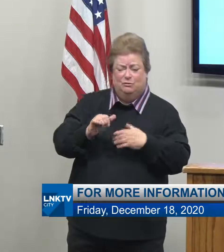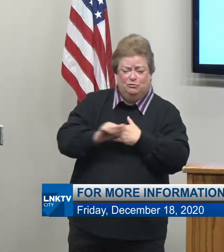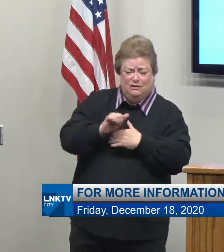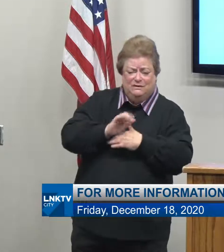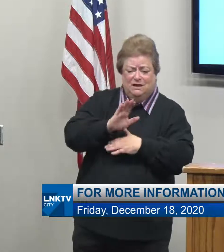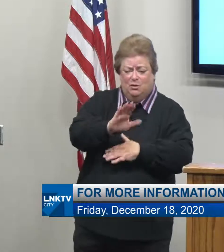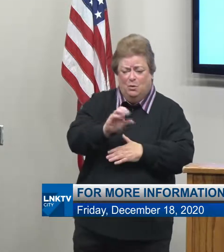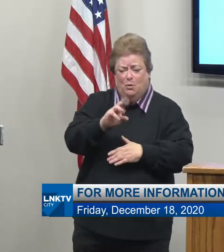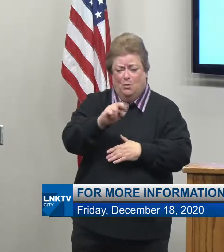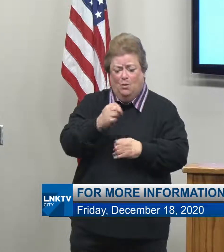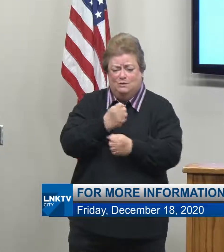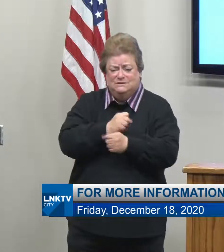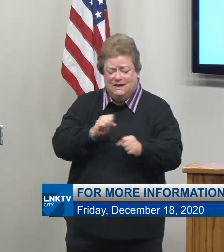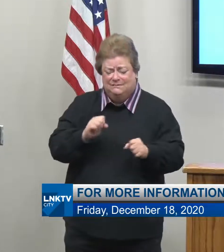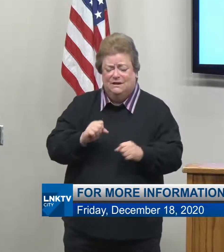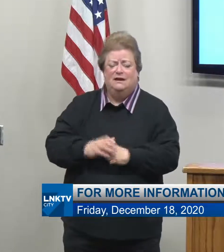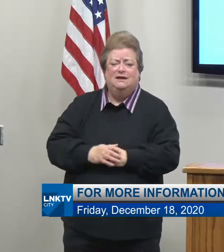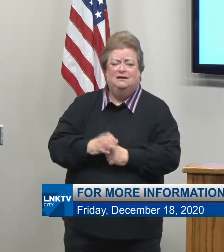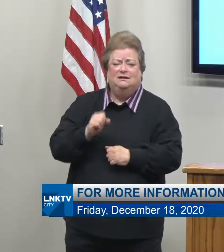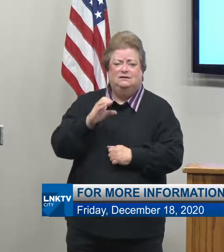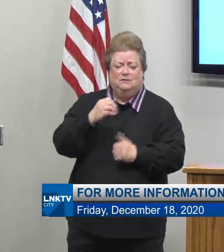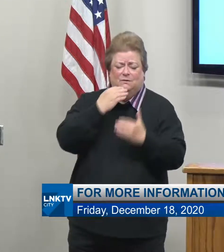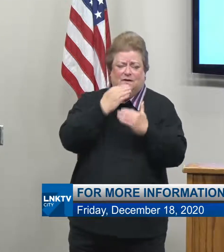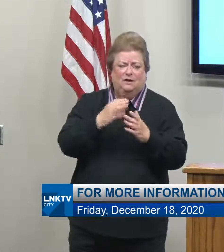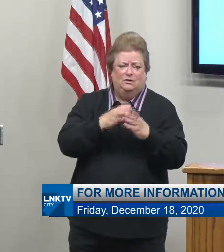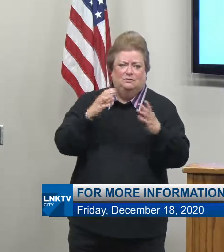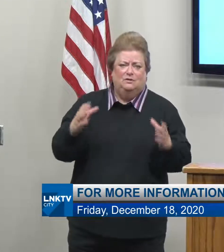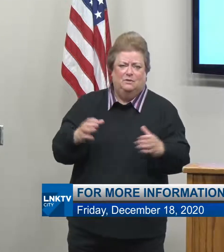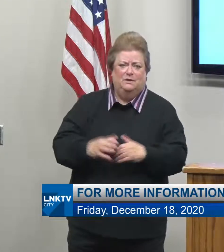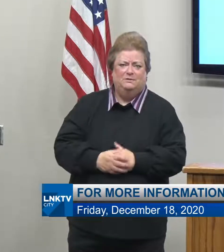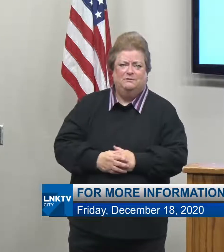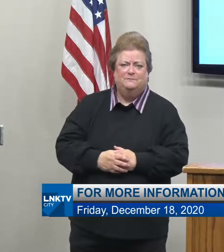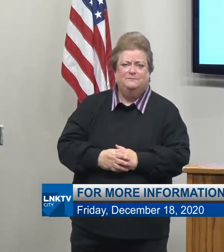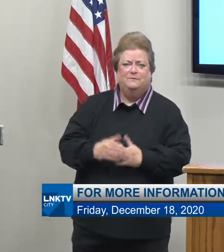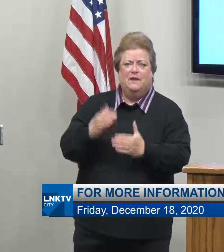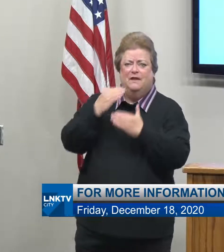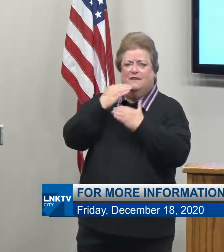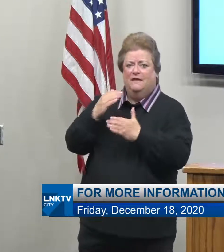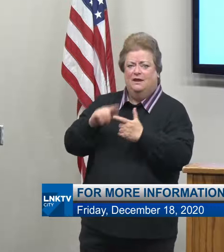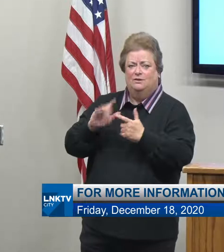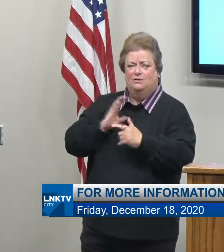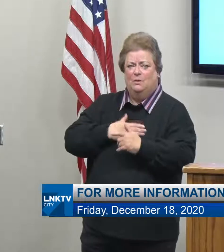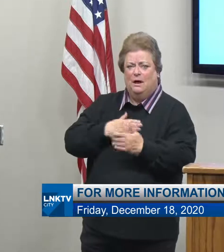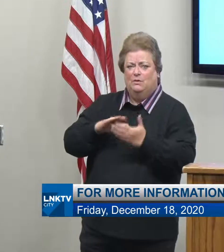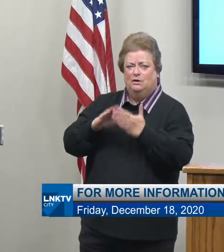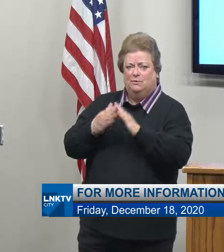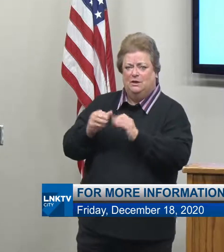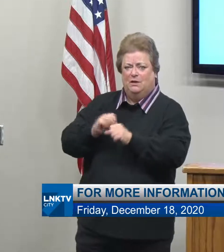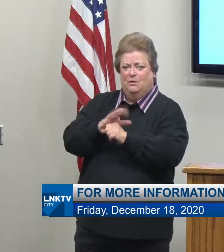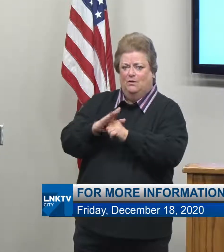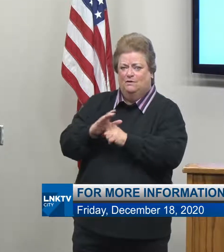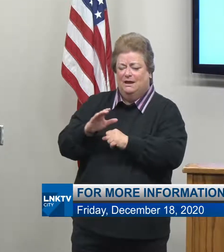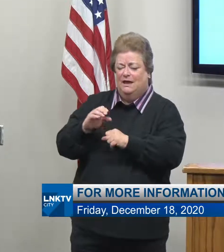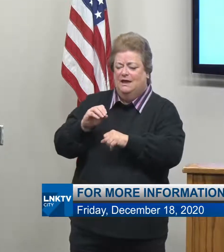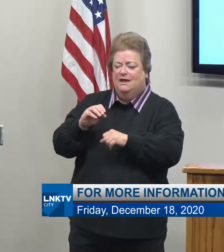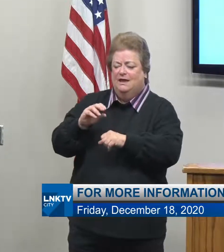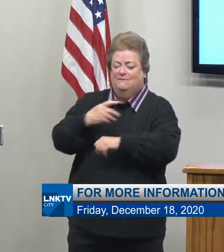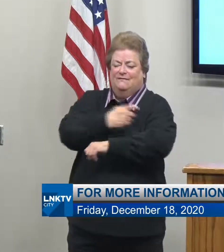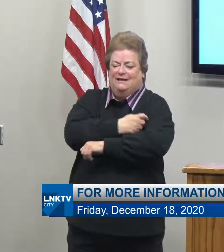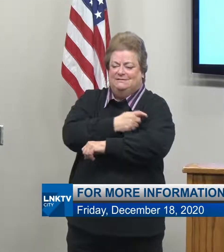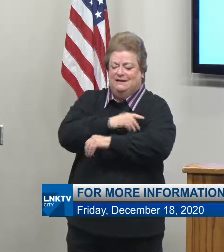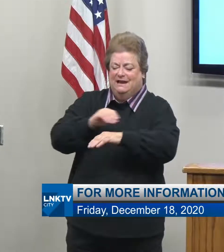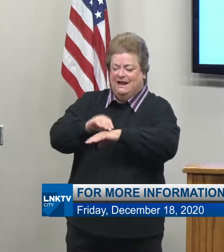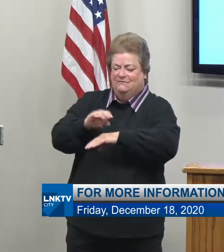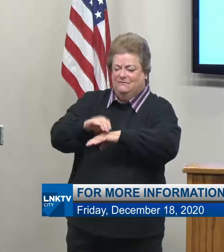as yourself. So thank you so much. Thanks as well to our Community COVID-19 Vaccine Advisory Committee